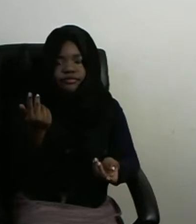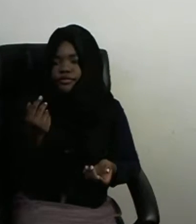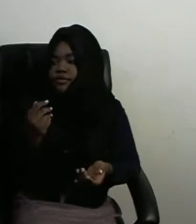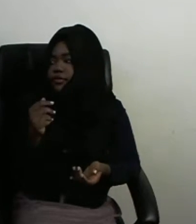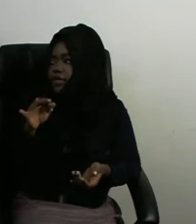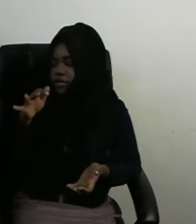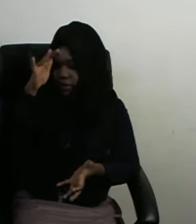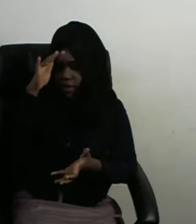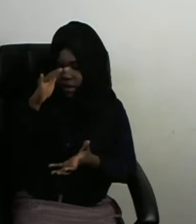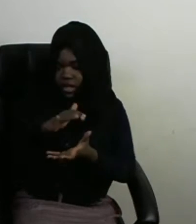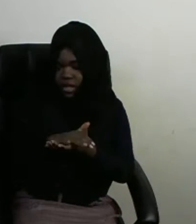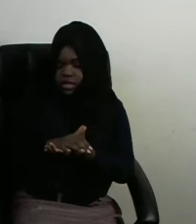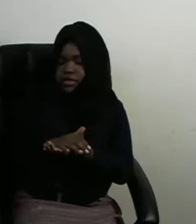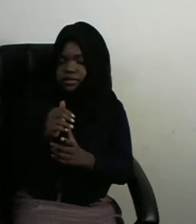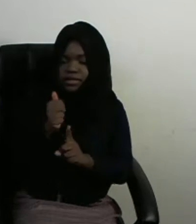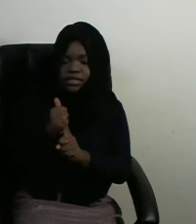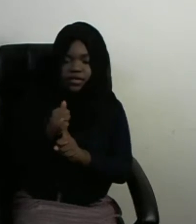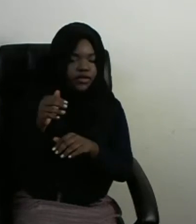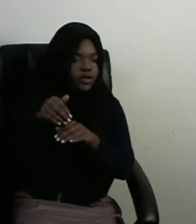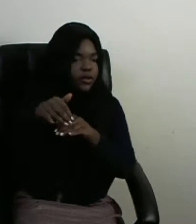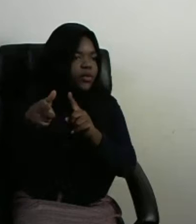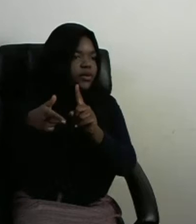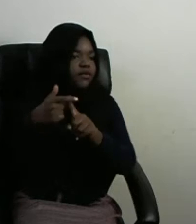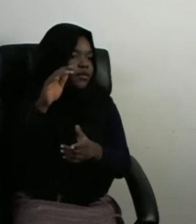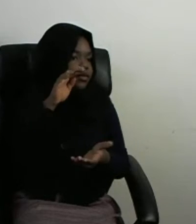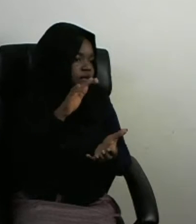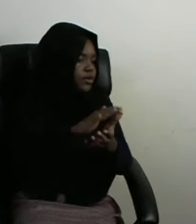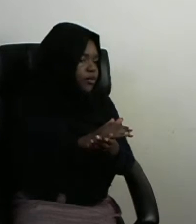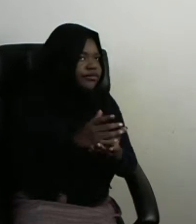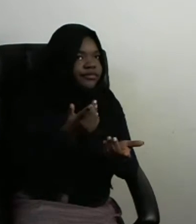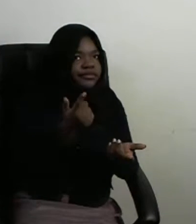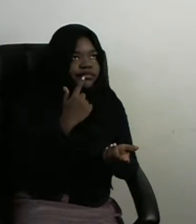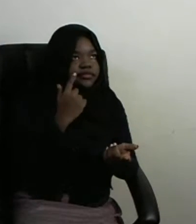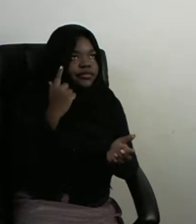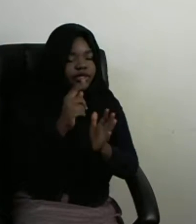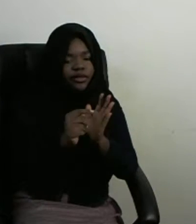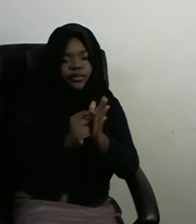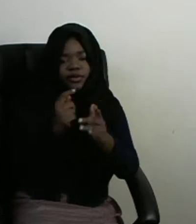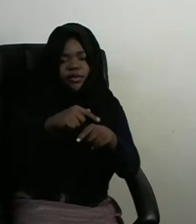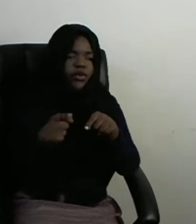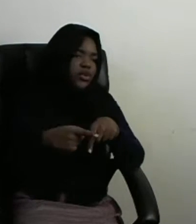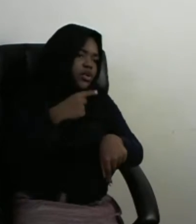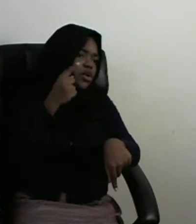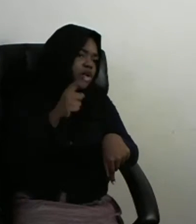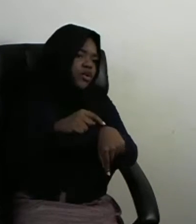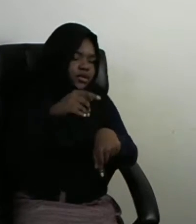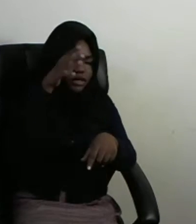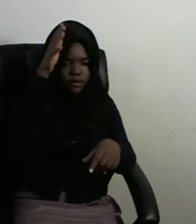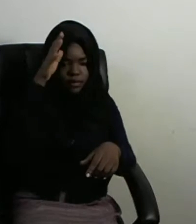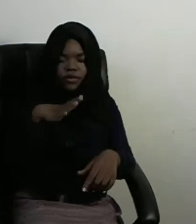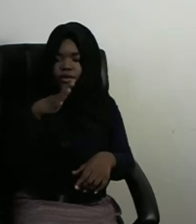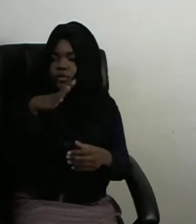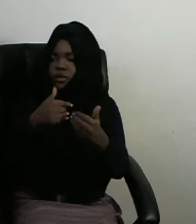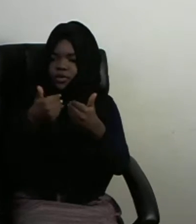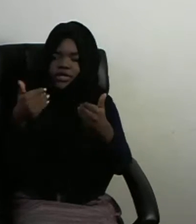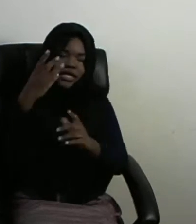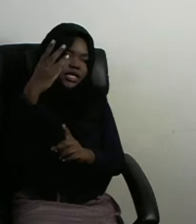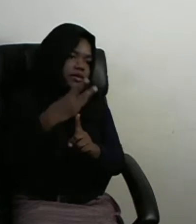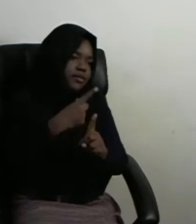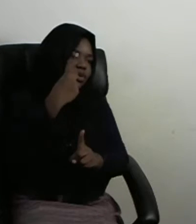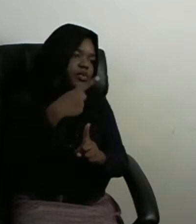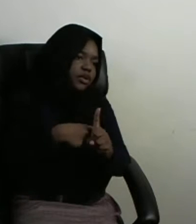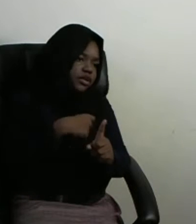if a husband is away from his wife, let us say for a period of time, a long period, 6 months, 1 year,